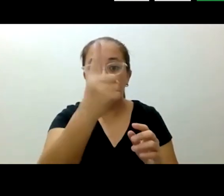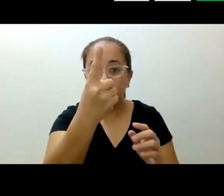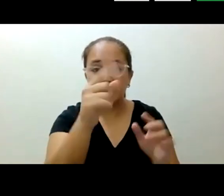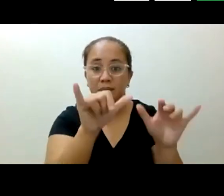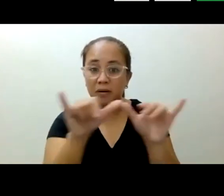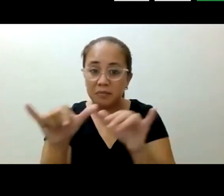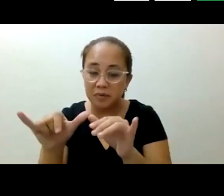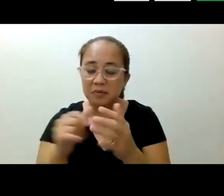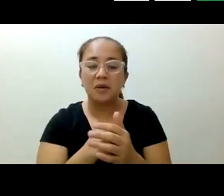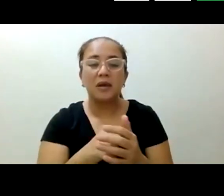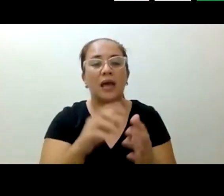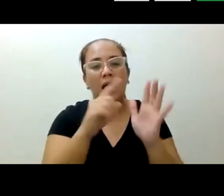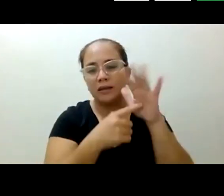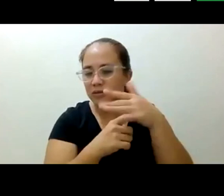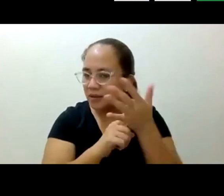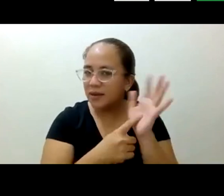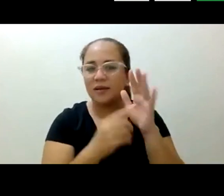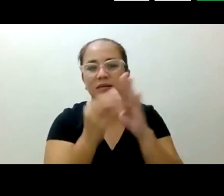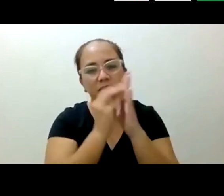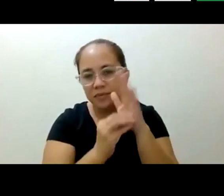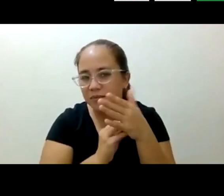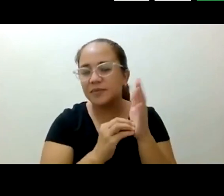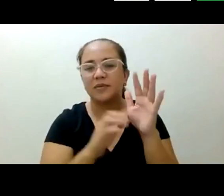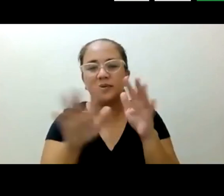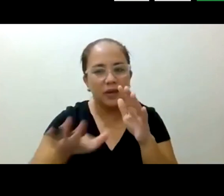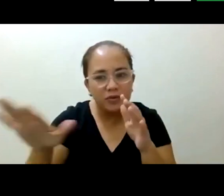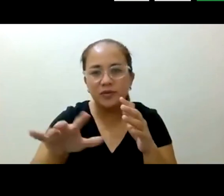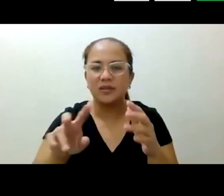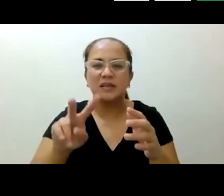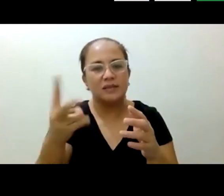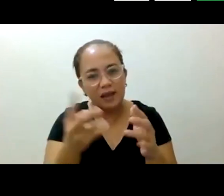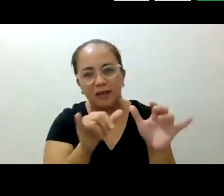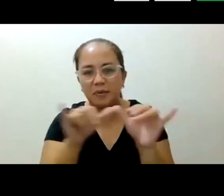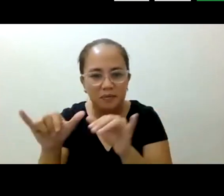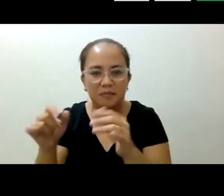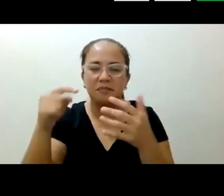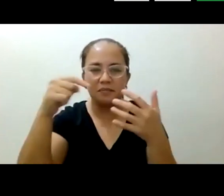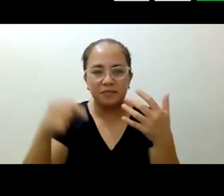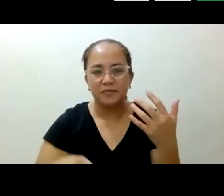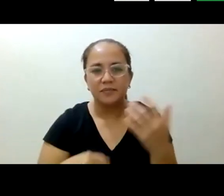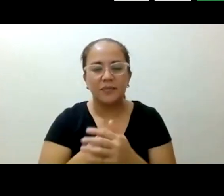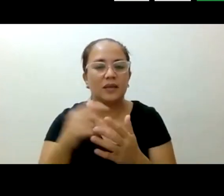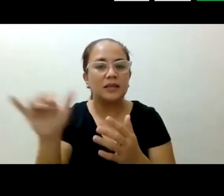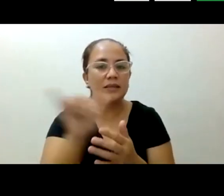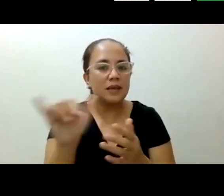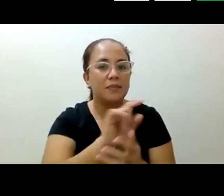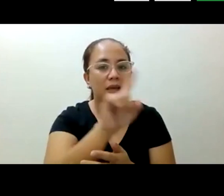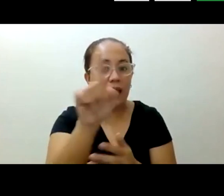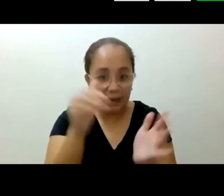shape, location, movement, second parameter, da, da, da, da. And I'm going to ask those questions